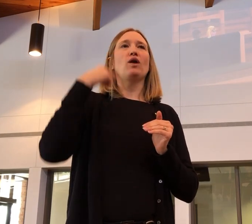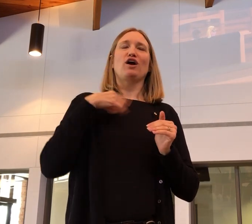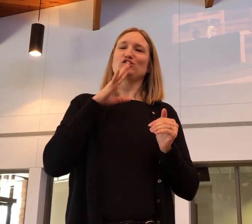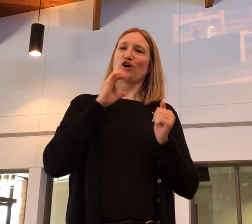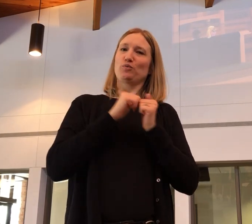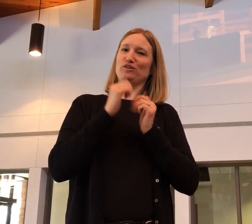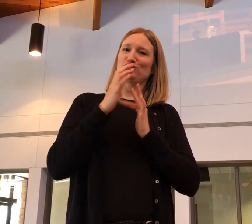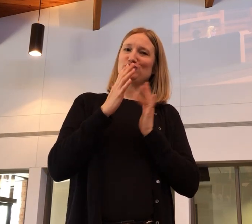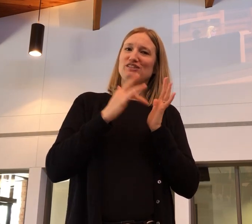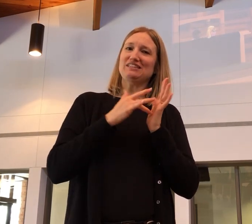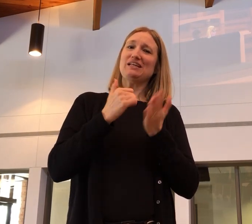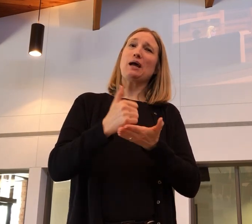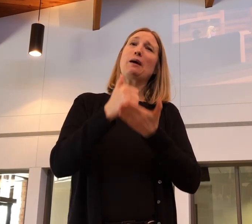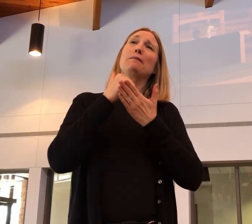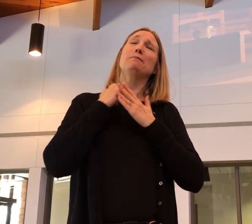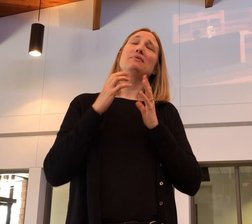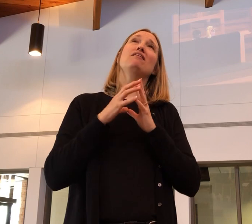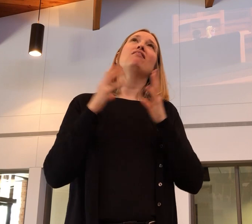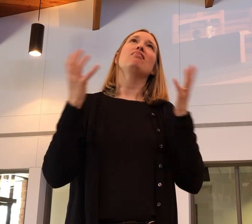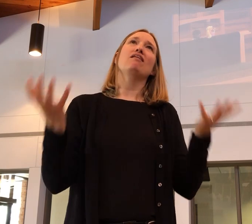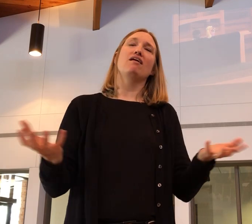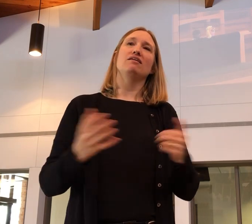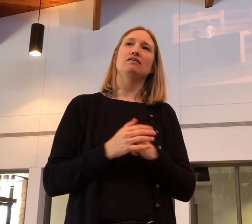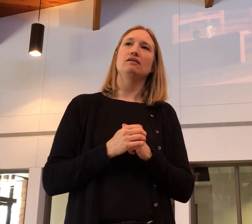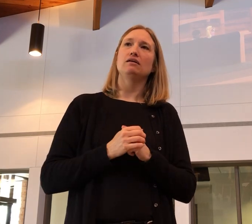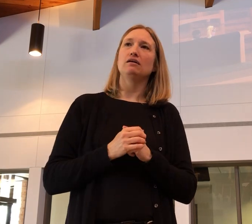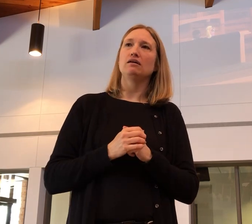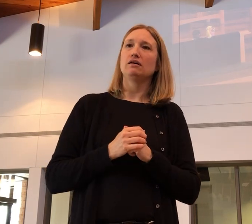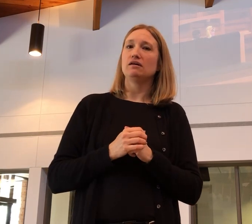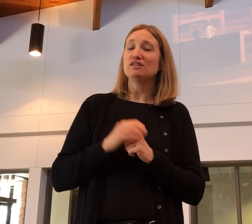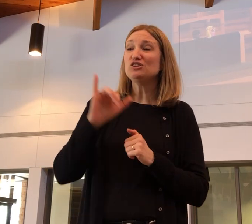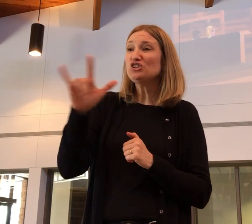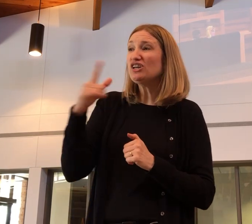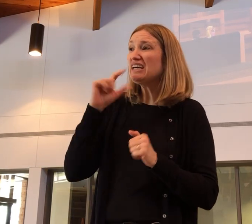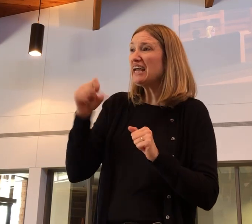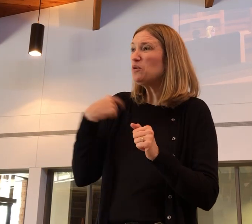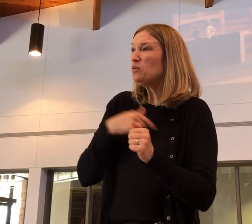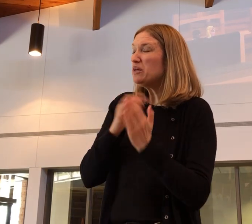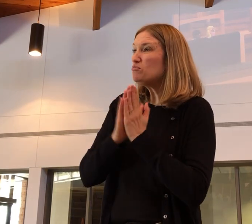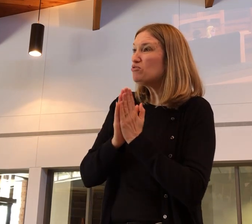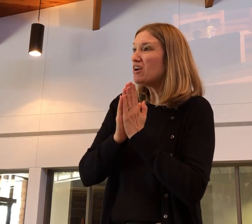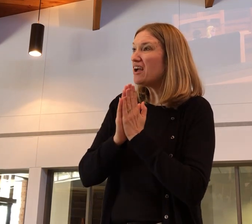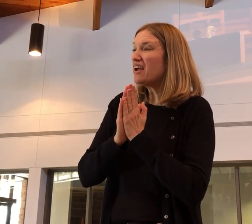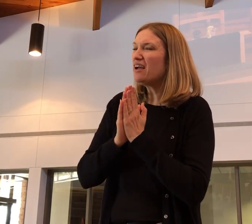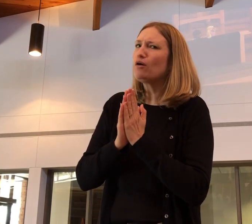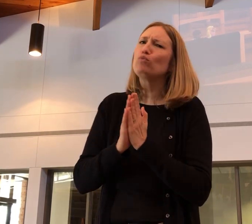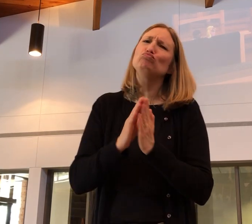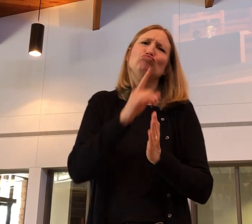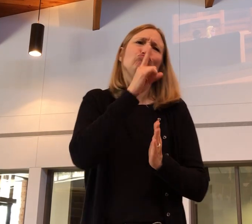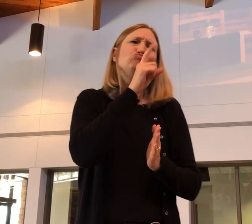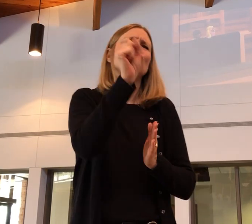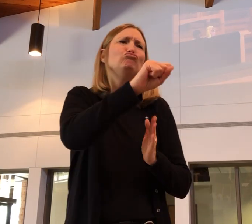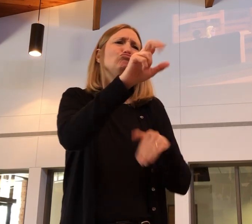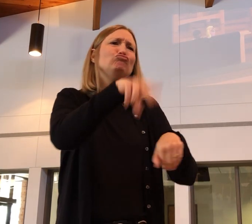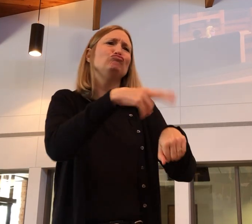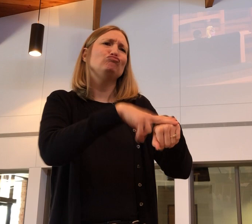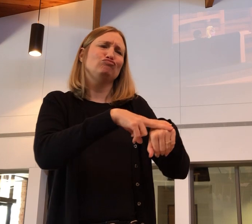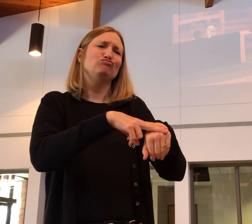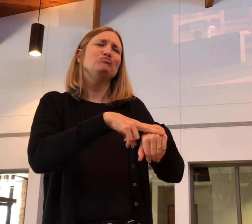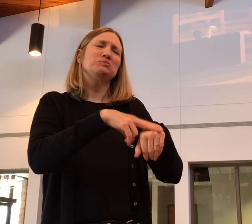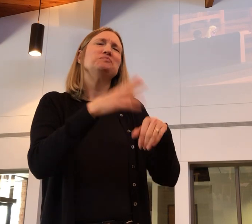Jesus, it helps a lot. Can we pray now? Sure, of course we can. Let us